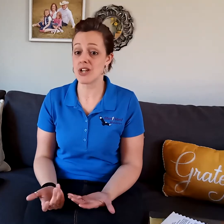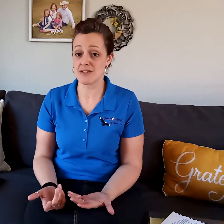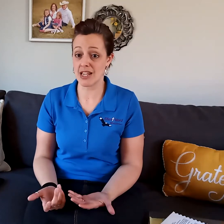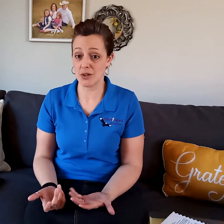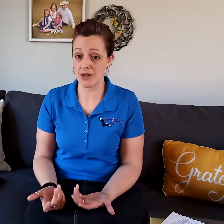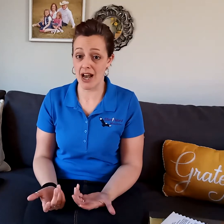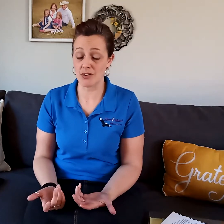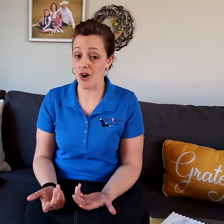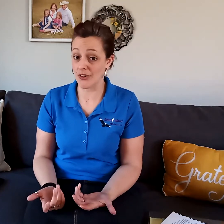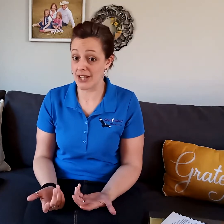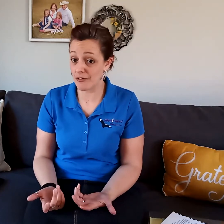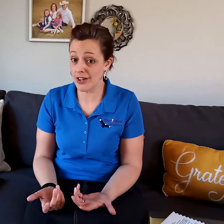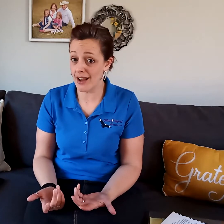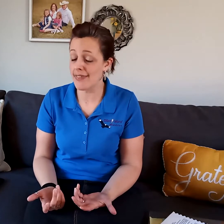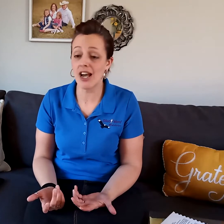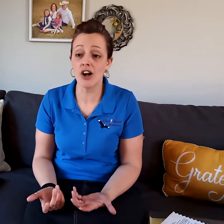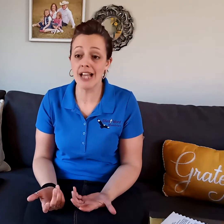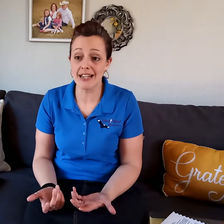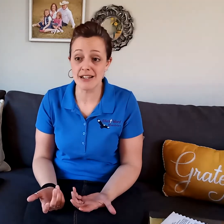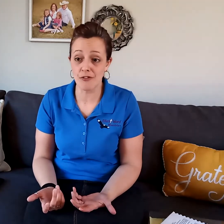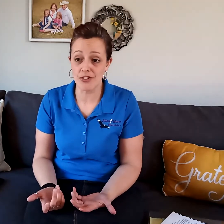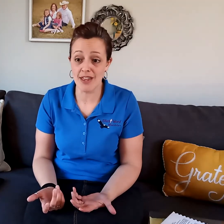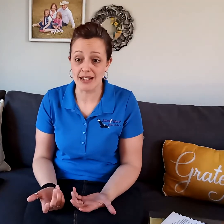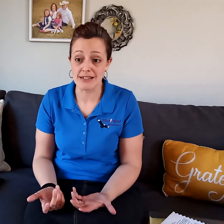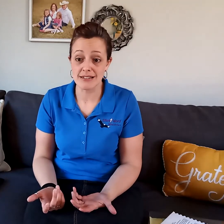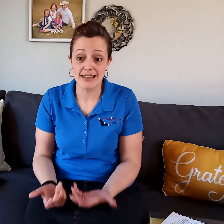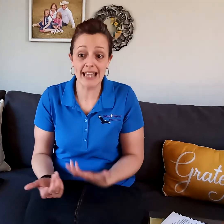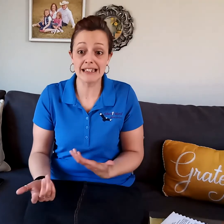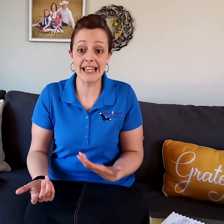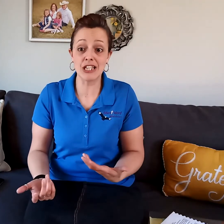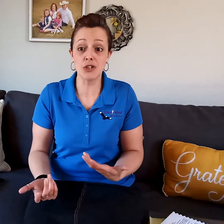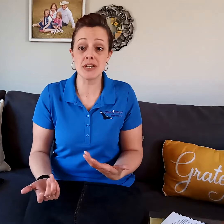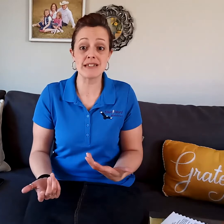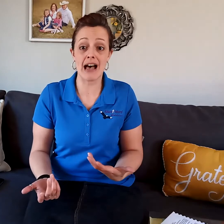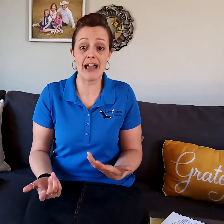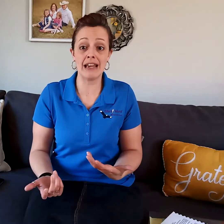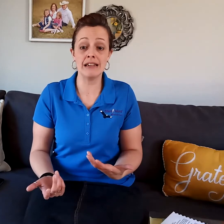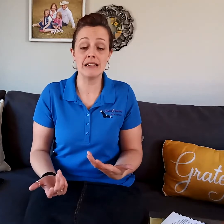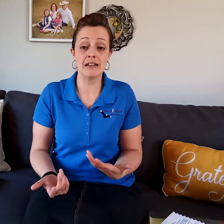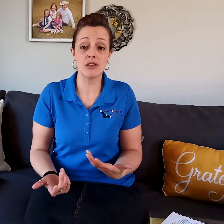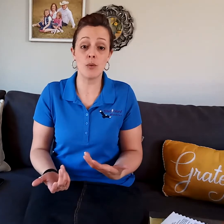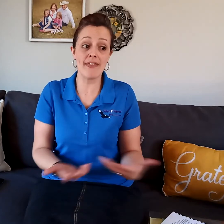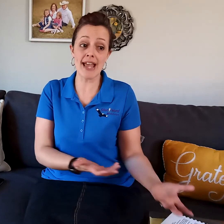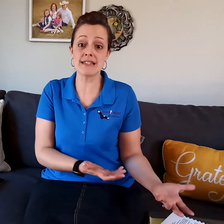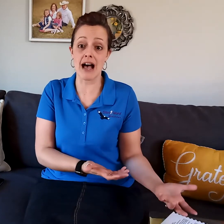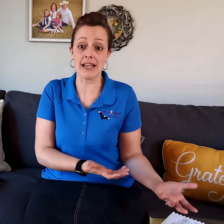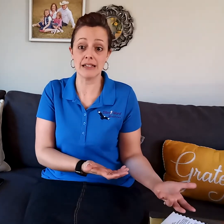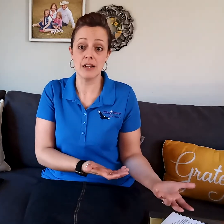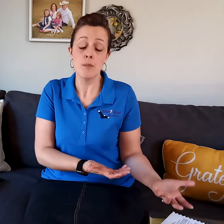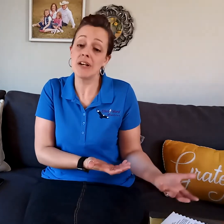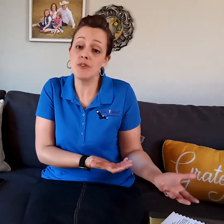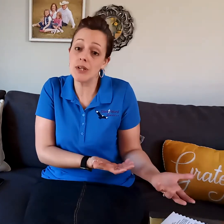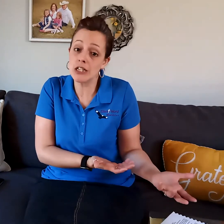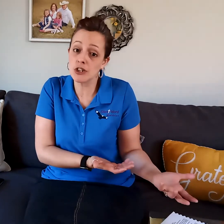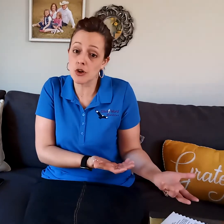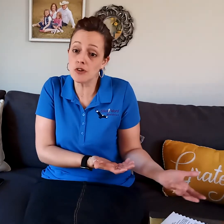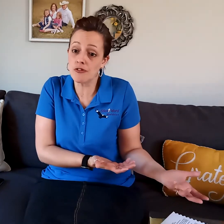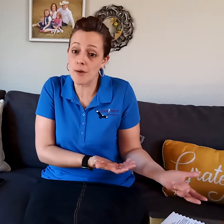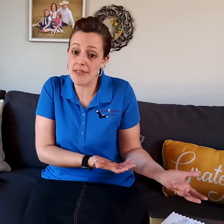just like you and I. They're all different and they all like different things. They like you to sign the way they sign. But if you didn't learn from them,